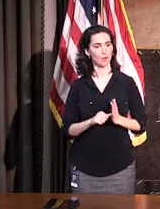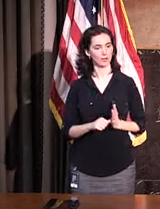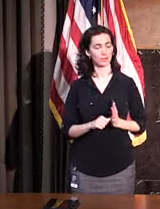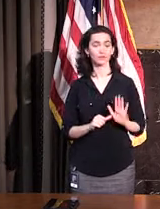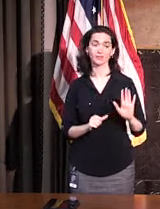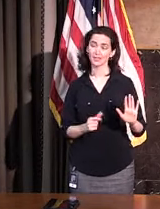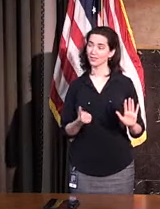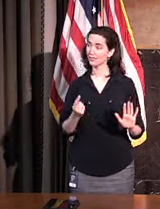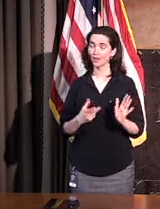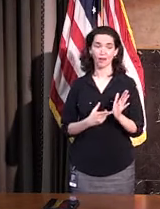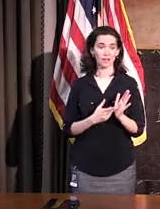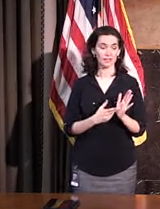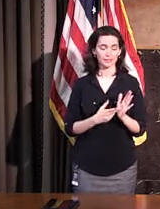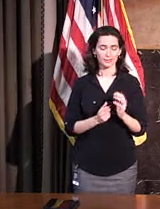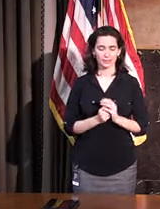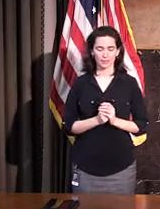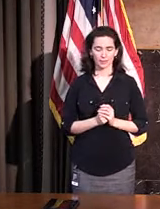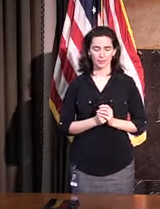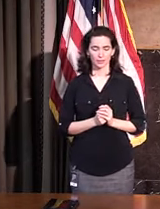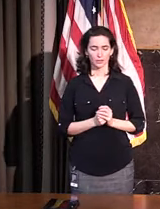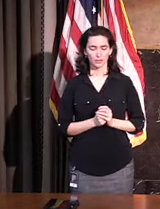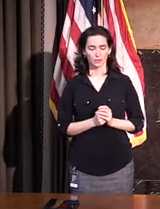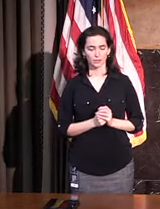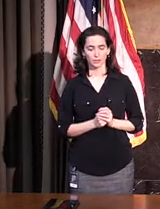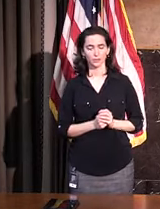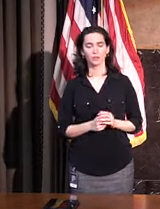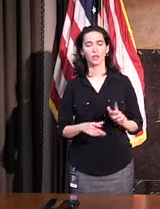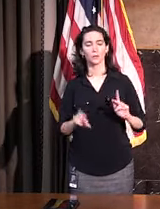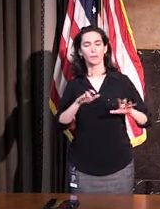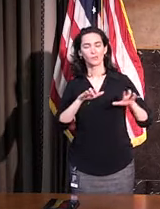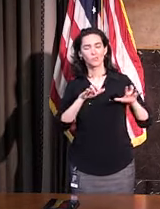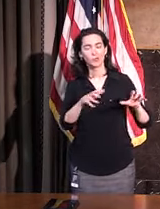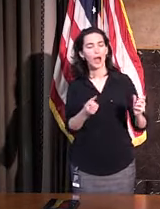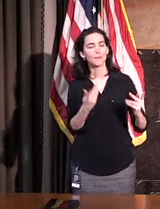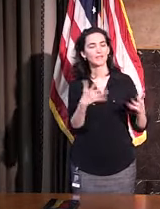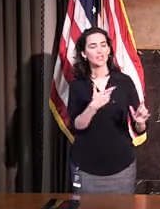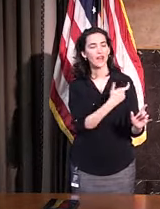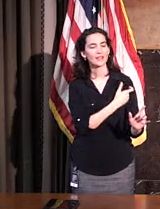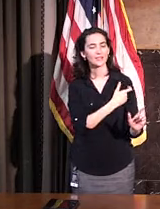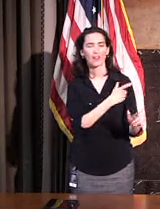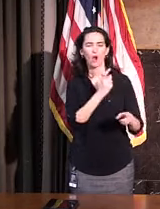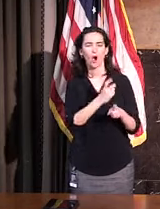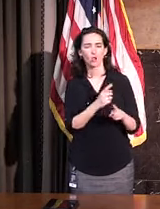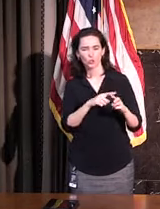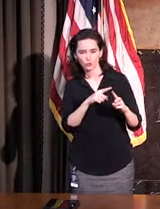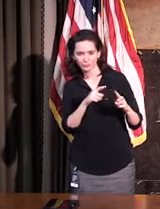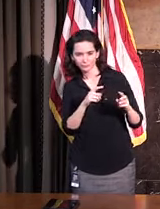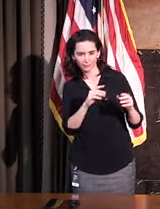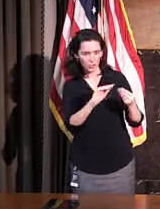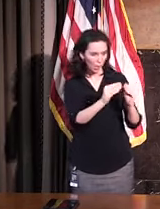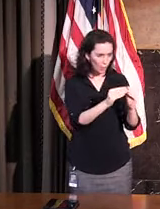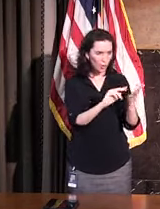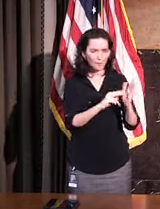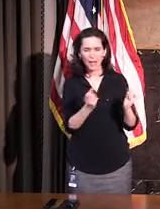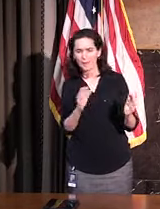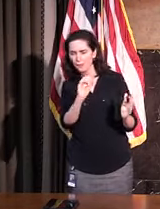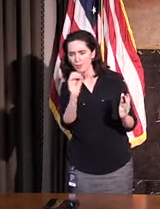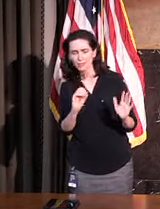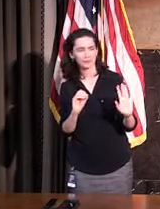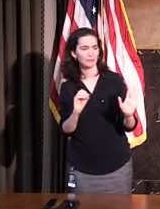to take a number and decide what percentage of people got vaccinated, because the numbers that we've projected